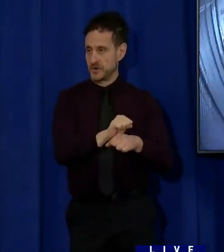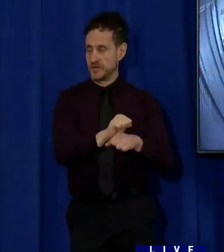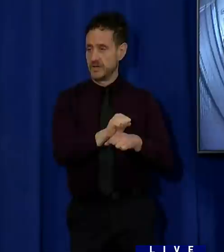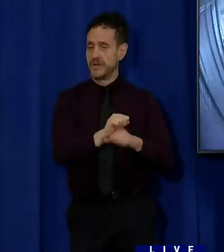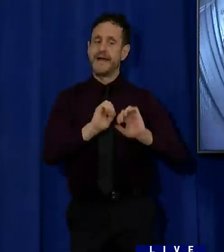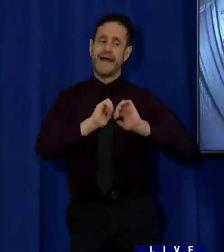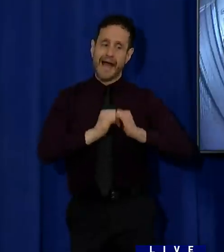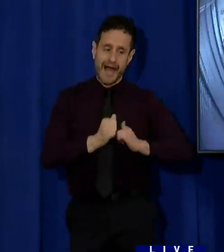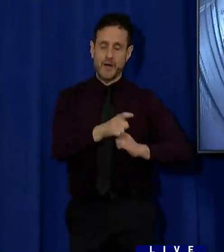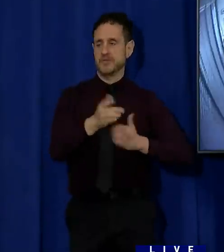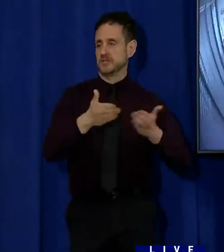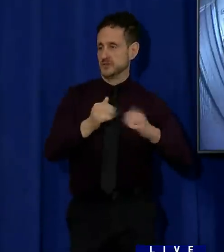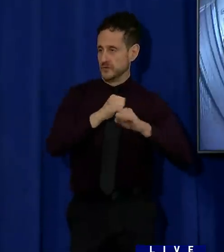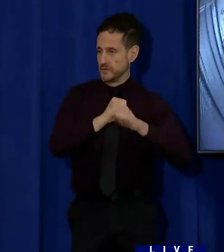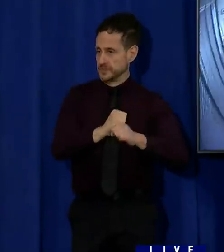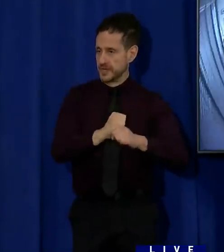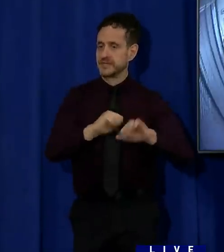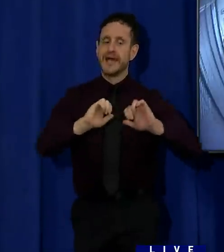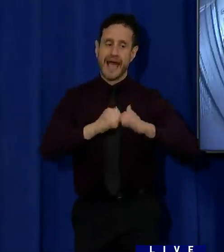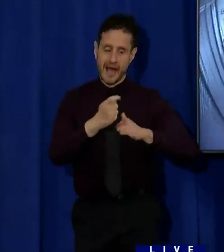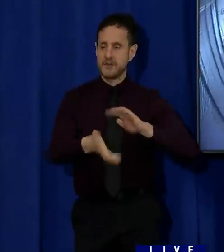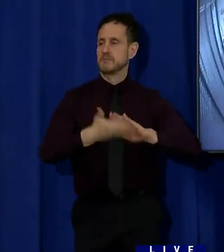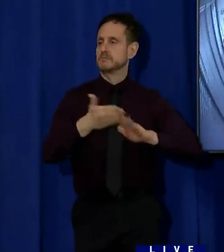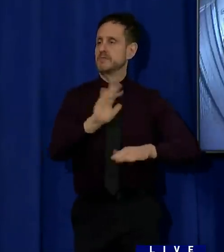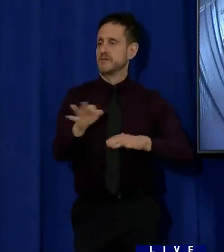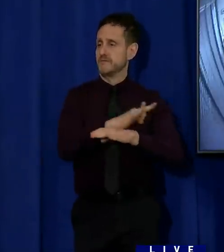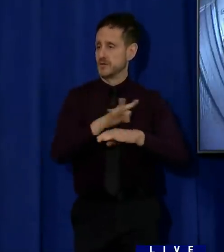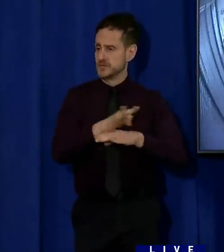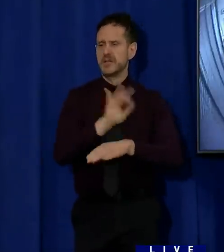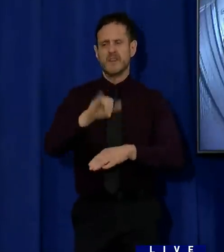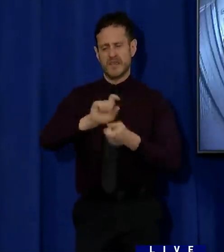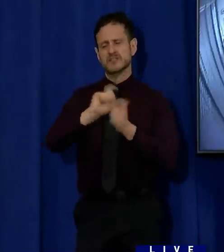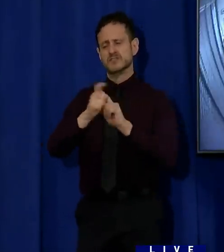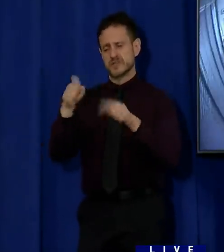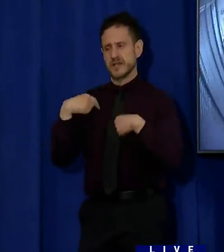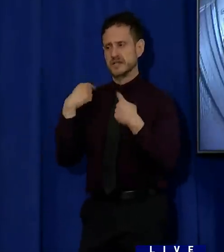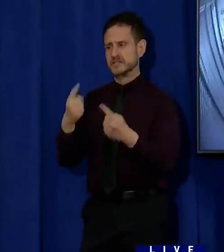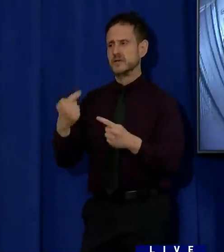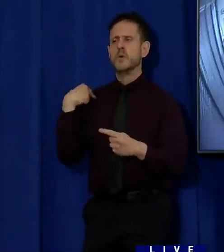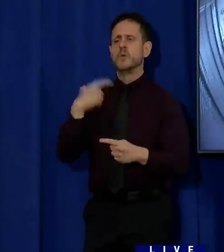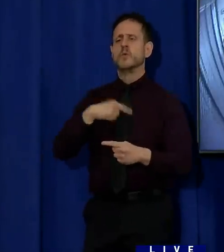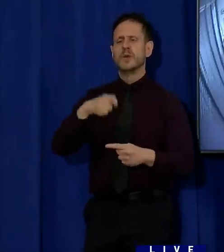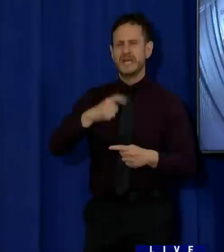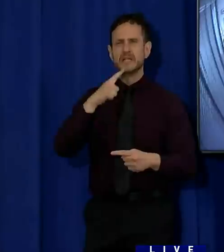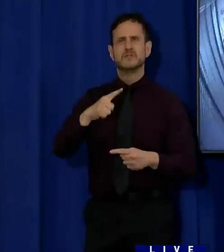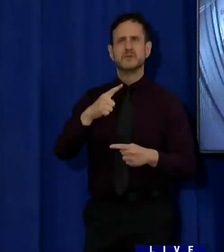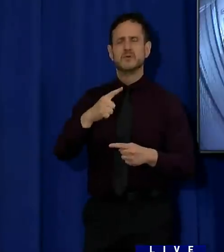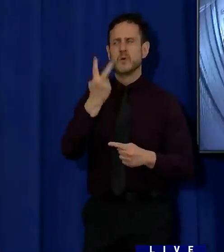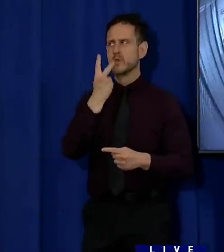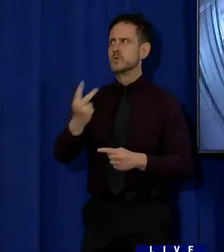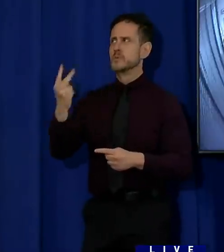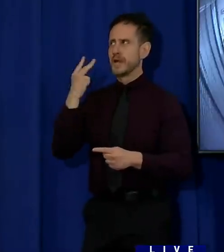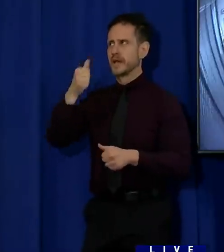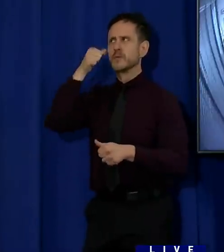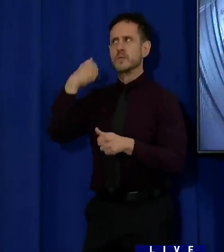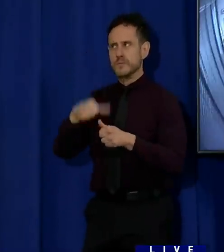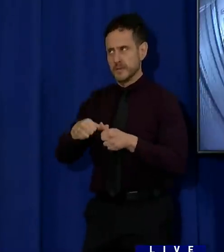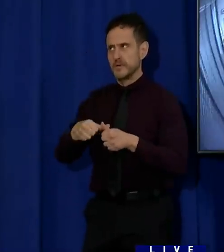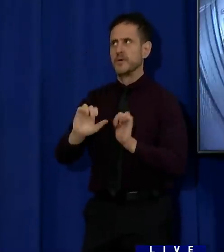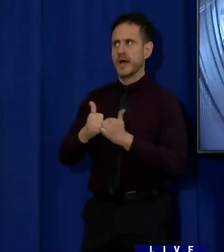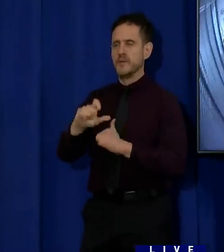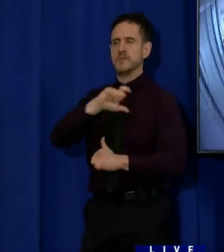those principal functions that is what's changed over the years. We got to get back. Our police department has to get